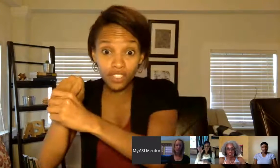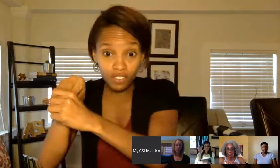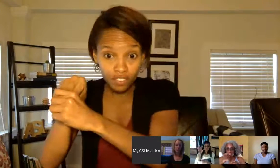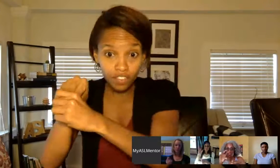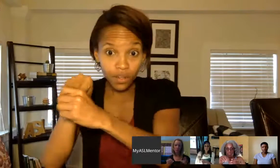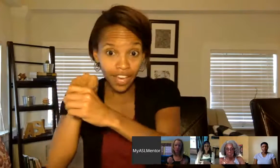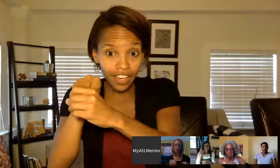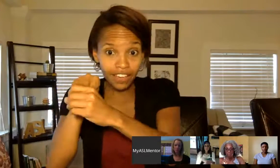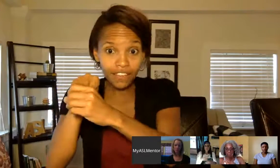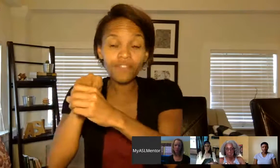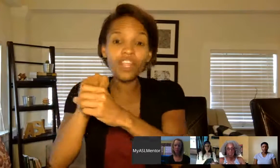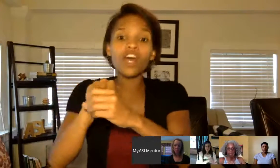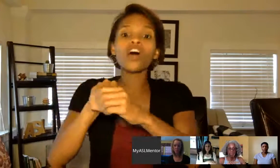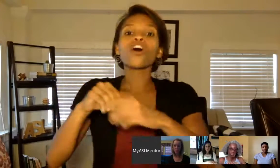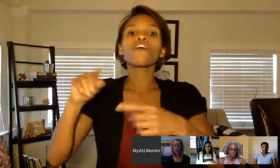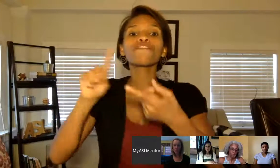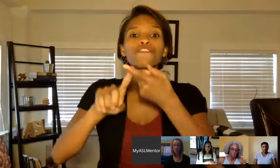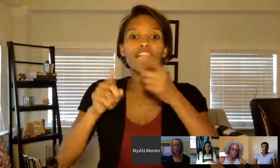involved. Okay.